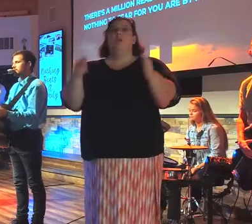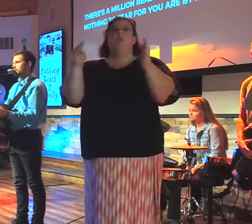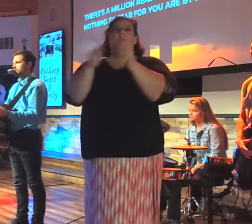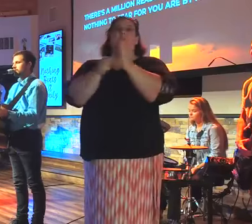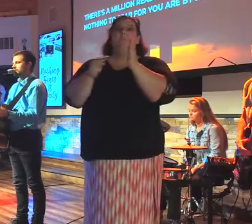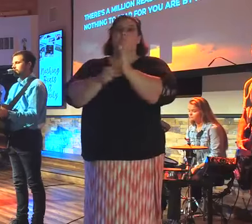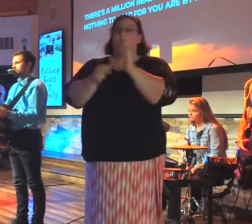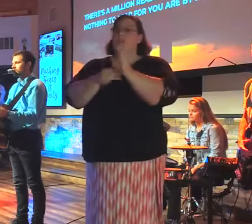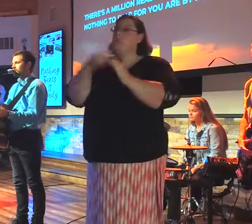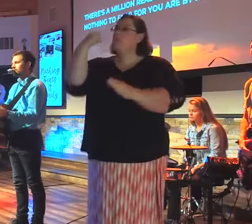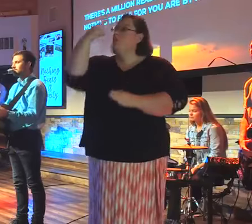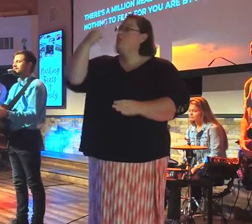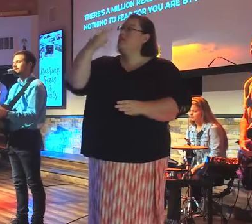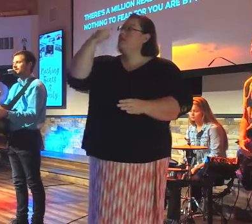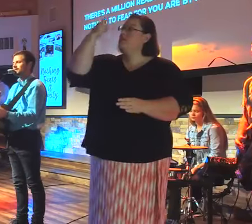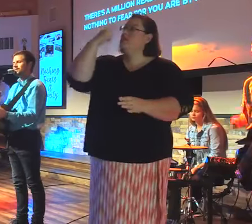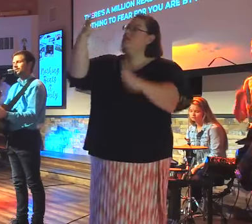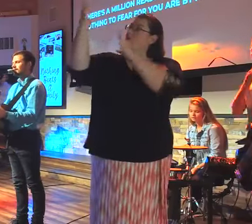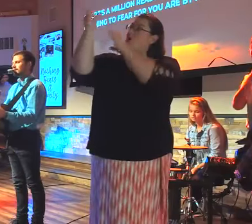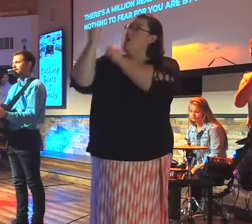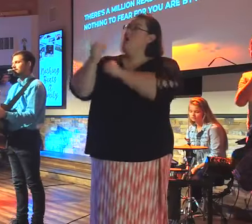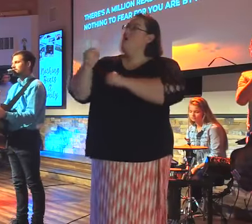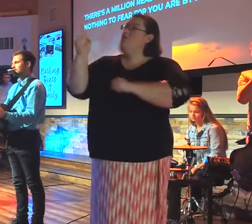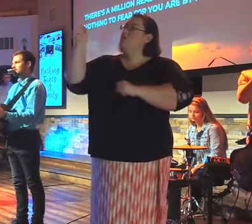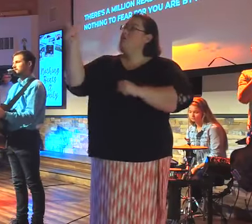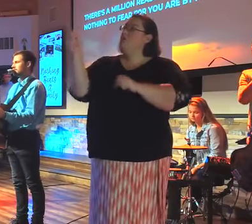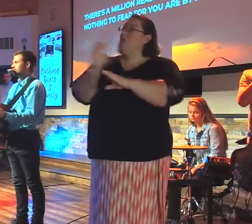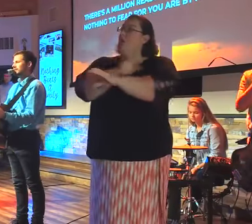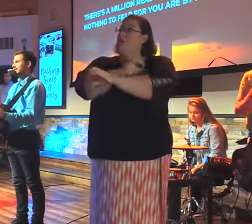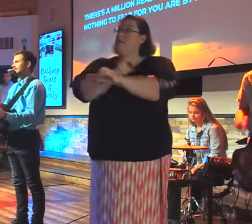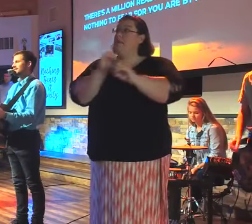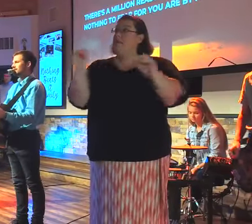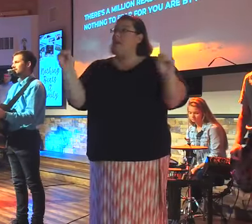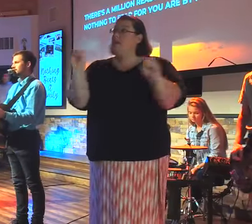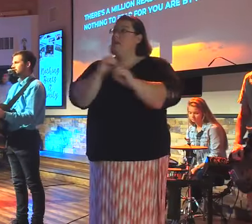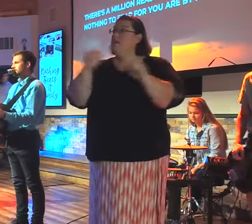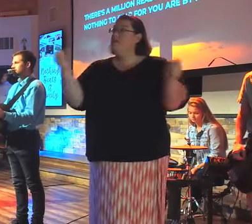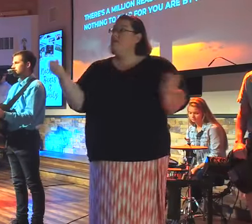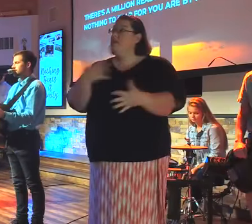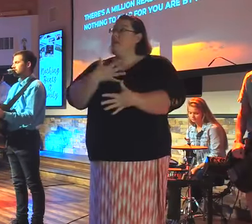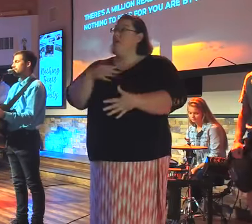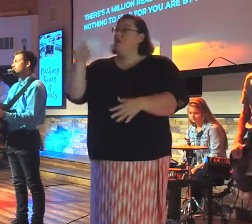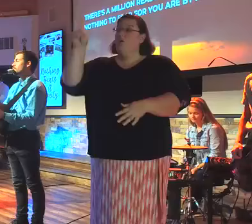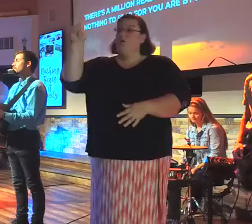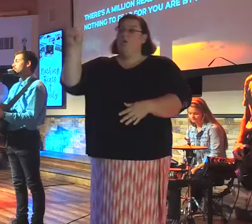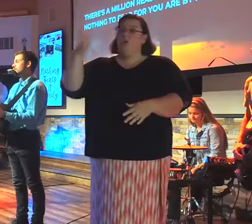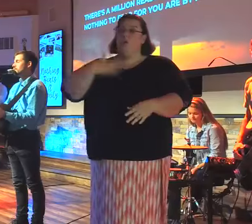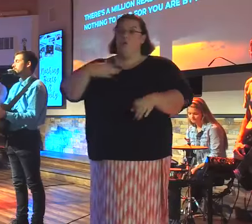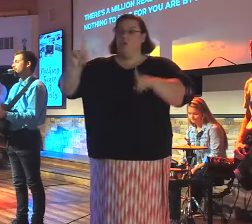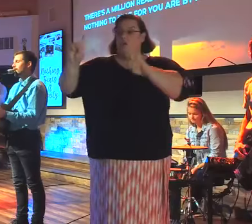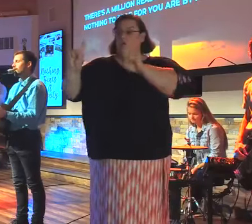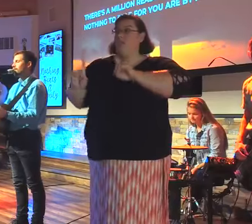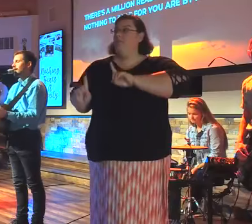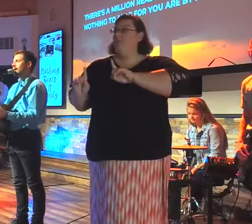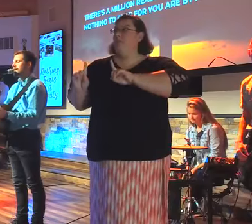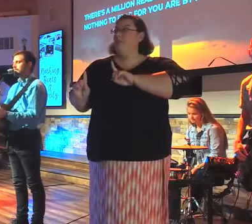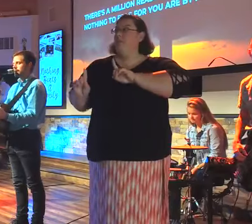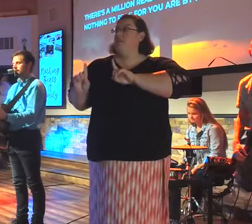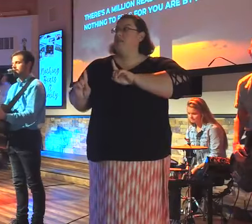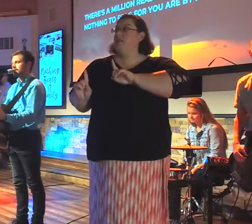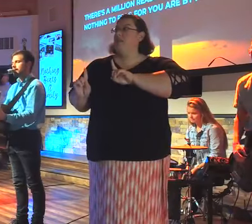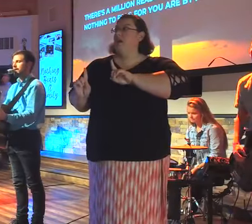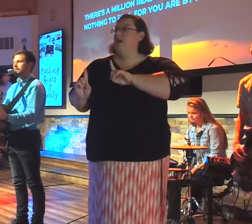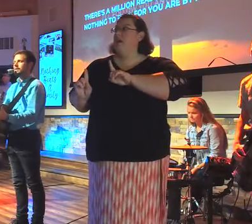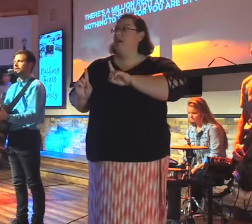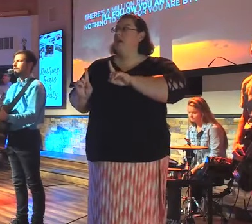There's a million reasons to trust you, nothing to fear, for you are by